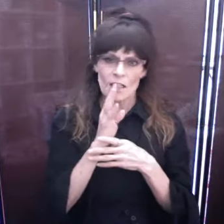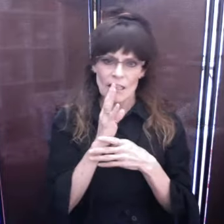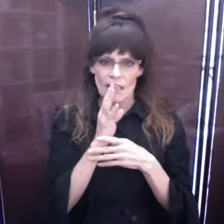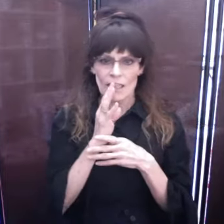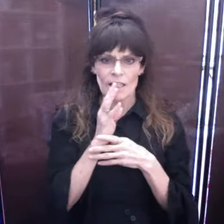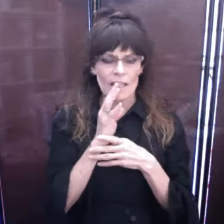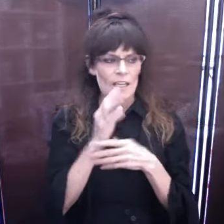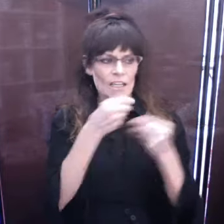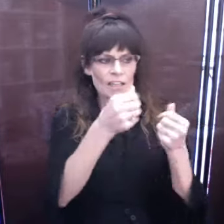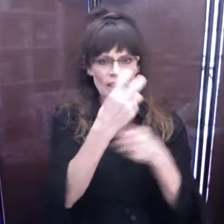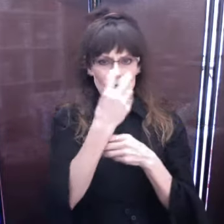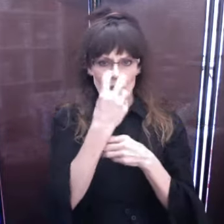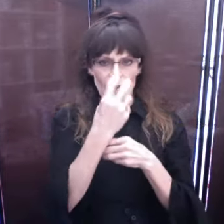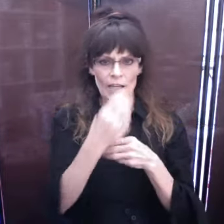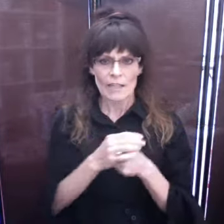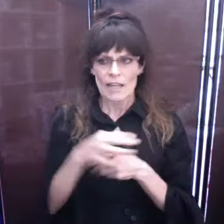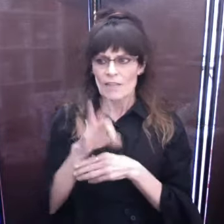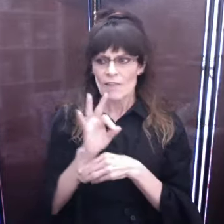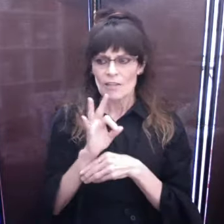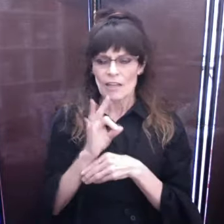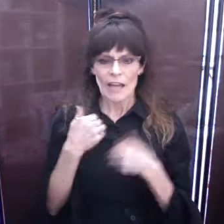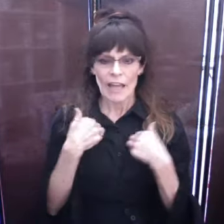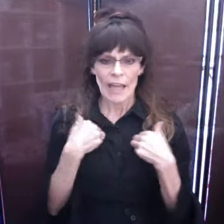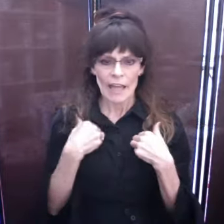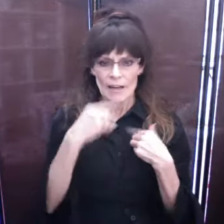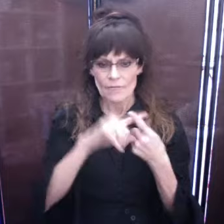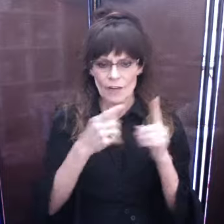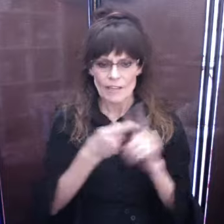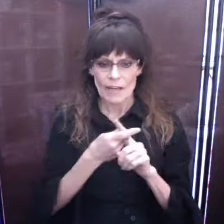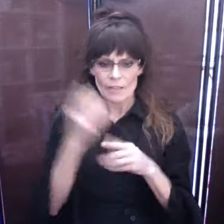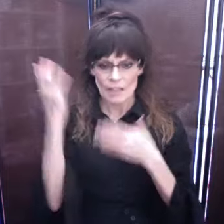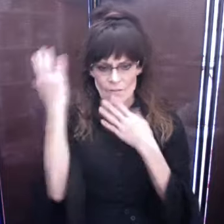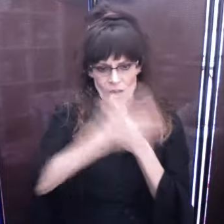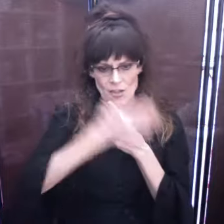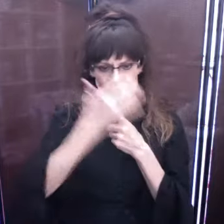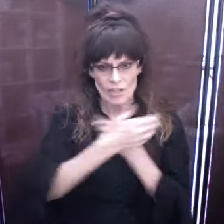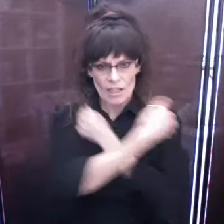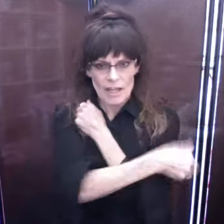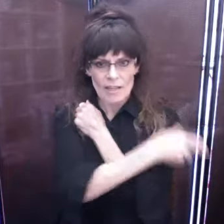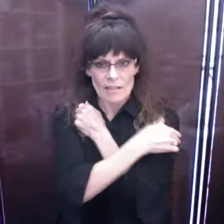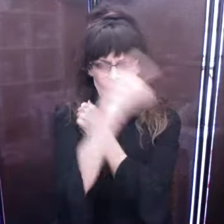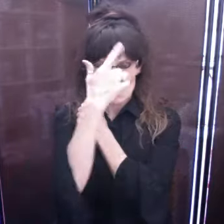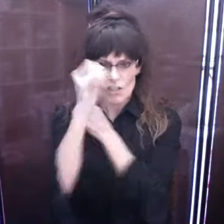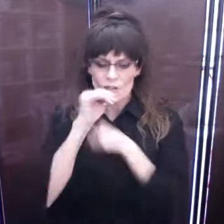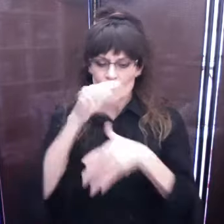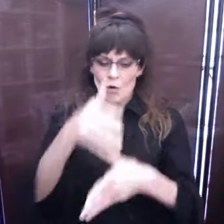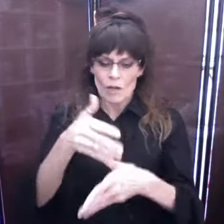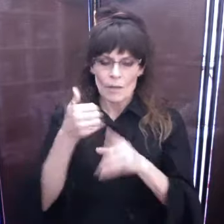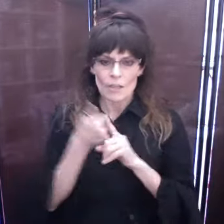raising the dead. They found out I had a friend that was in a vegetative state in a nursing home because he had aspirated on his own vomit. And they said, why don't we